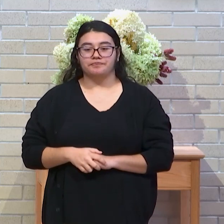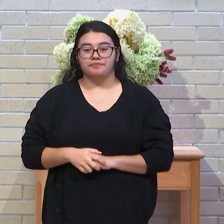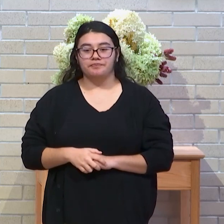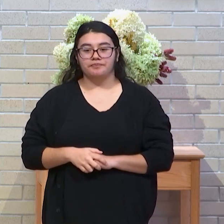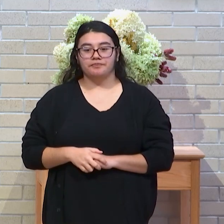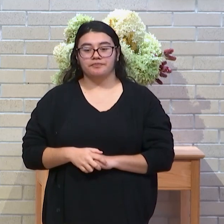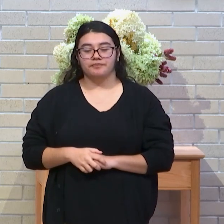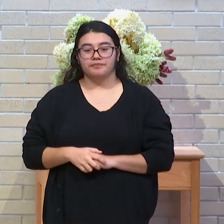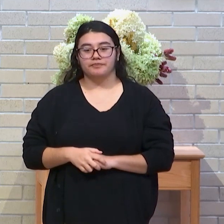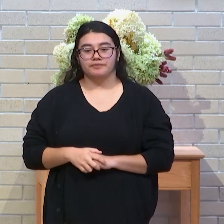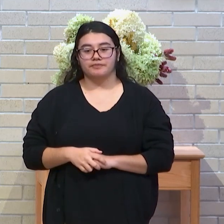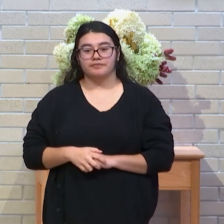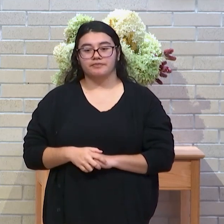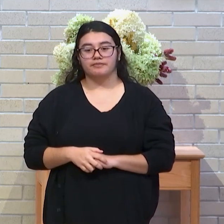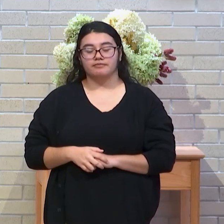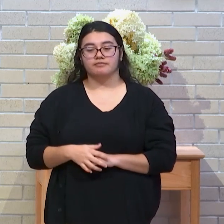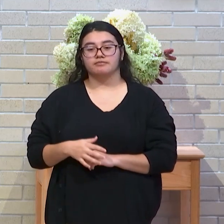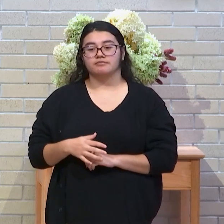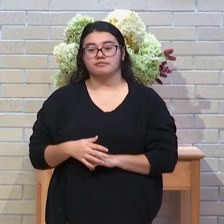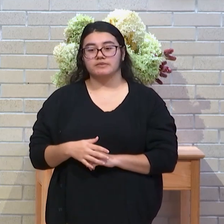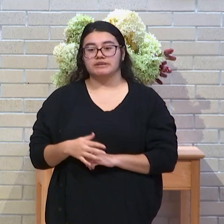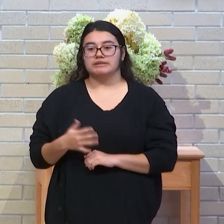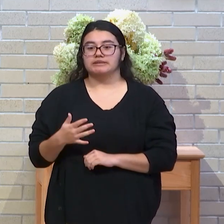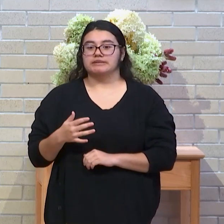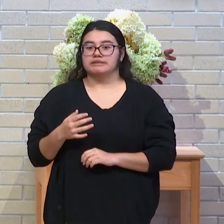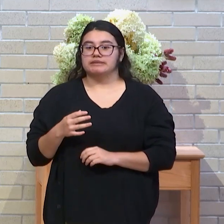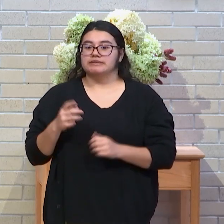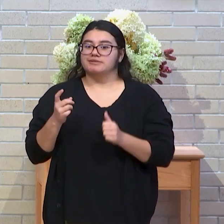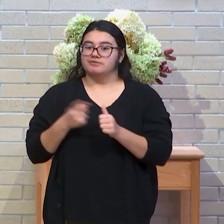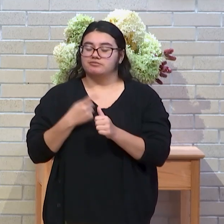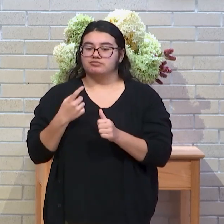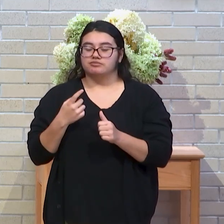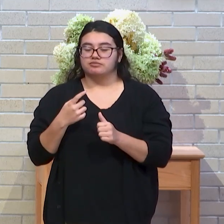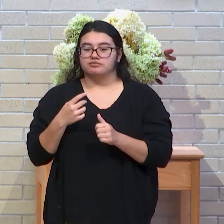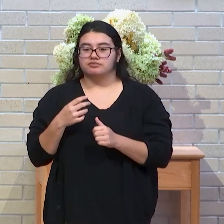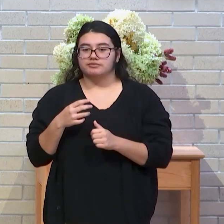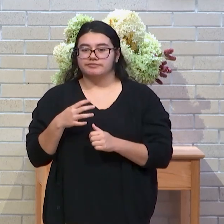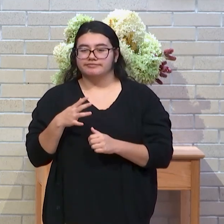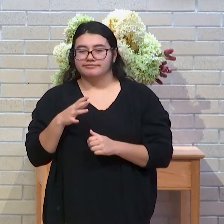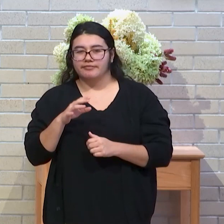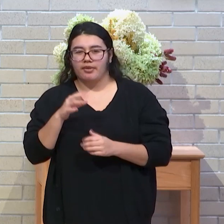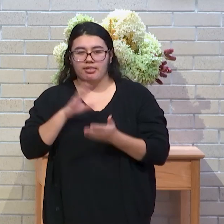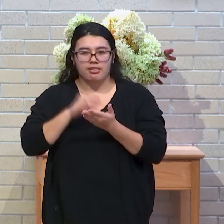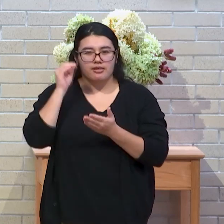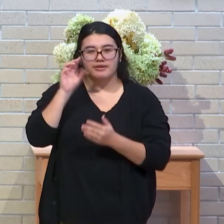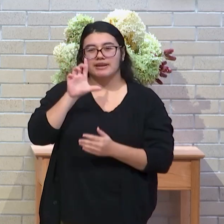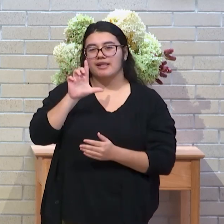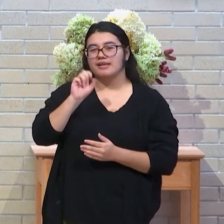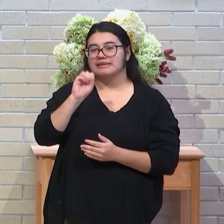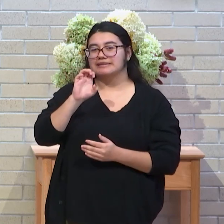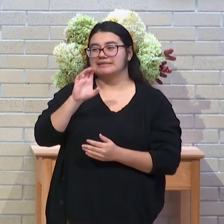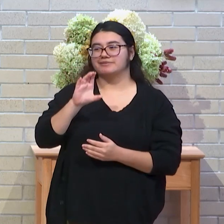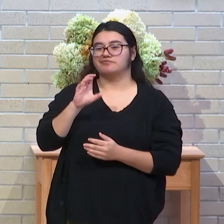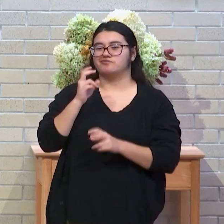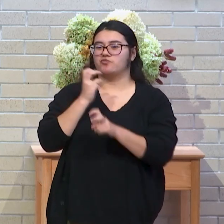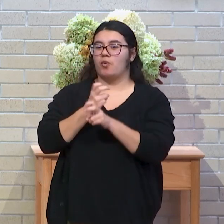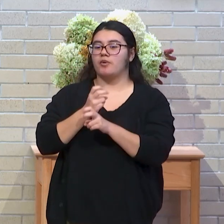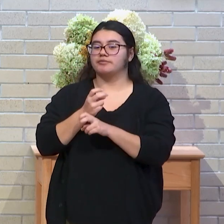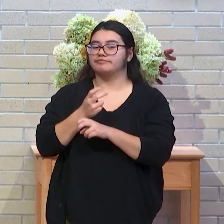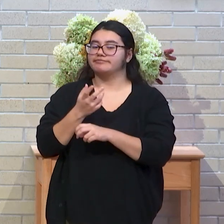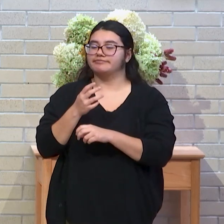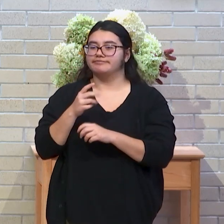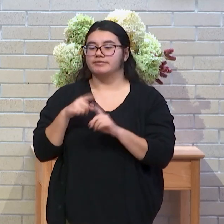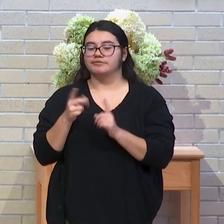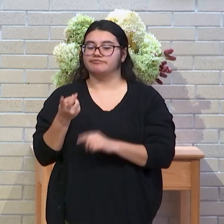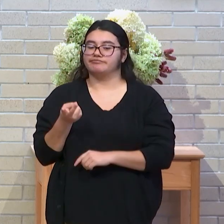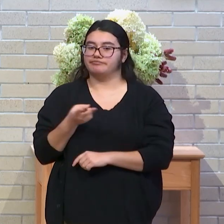my parents were professors, and they taught me some of their sign language. So 2 weeks into the trip, I was able to have a full-blown conversation